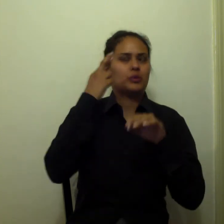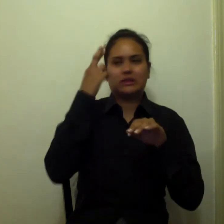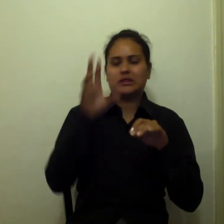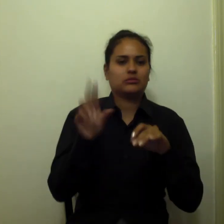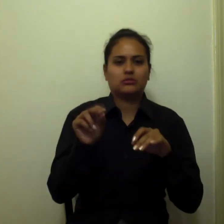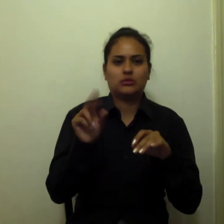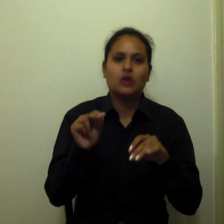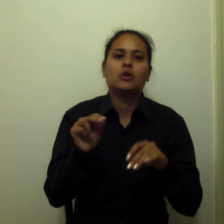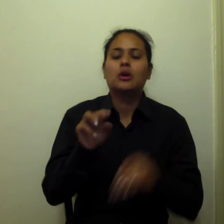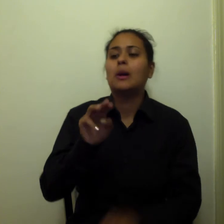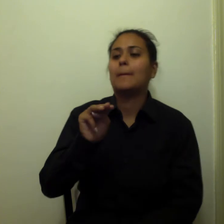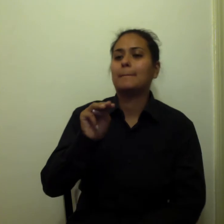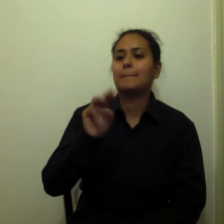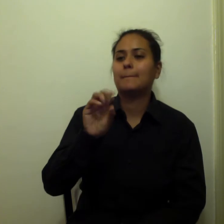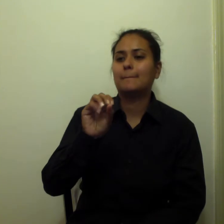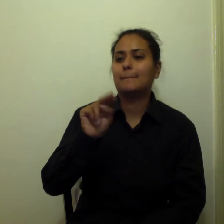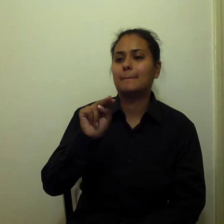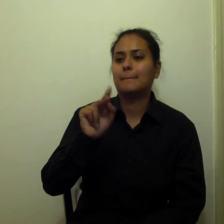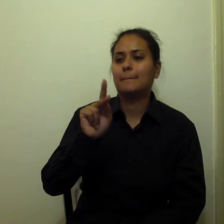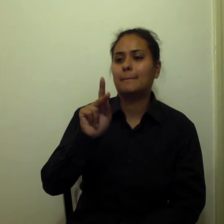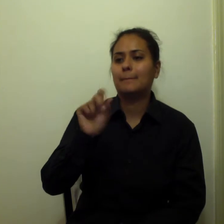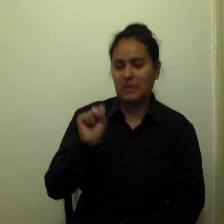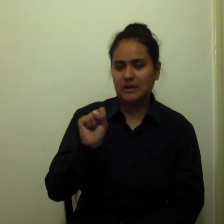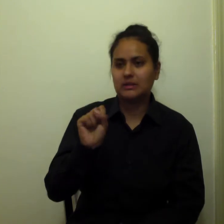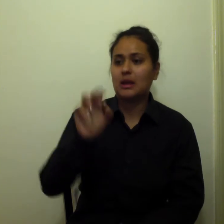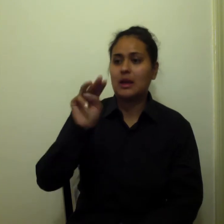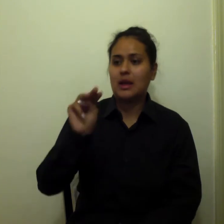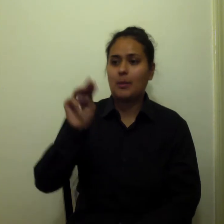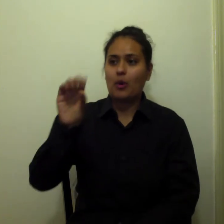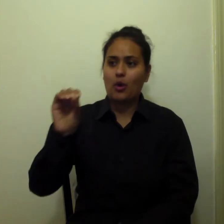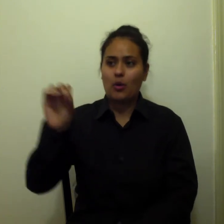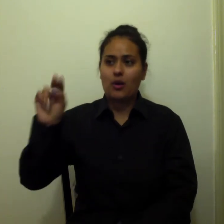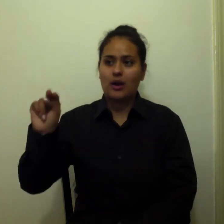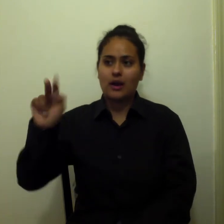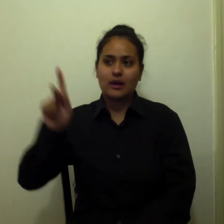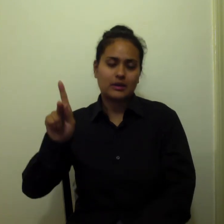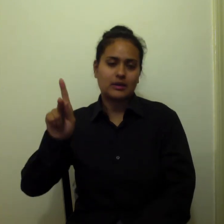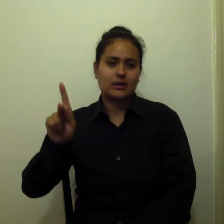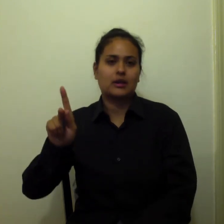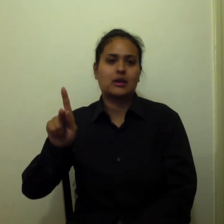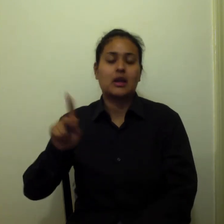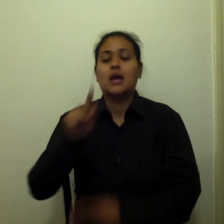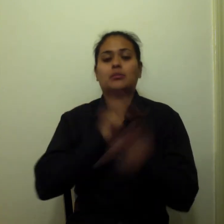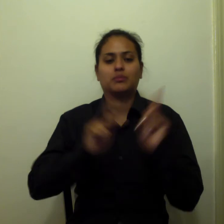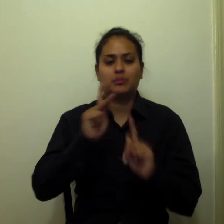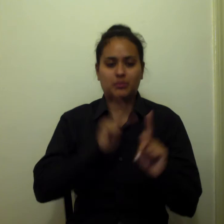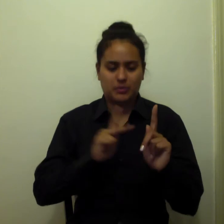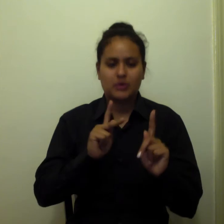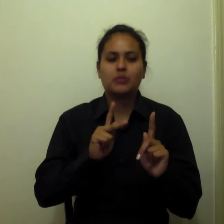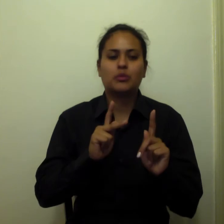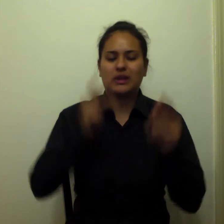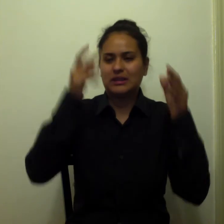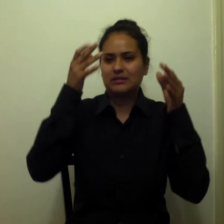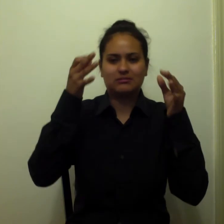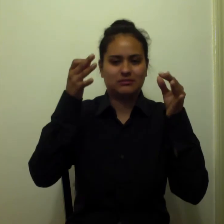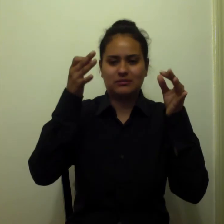Monks, M-O-N-K, monks. People who decided to worship, this is not just in Christianity, many people decide